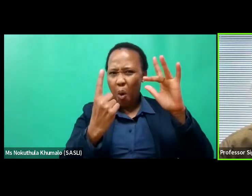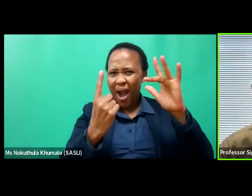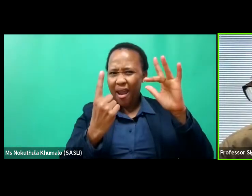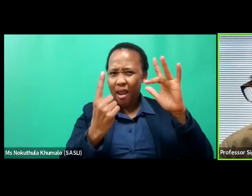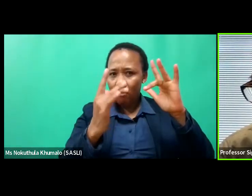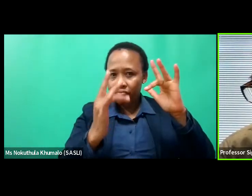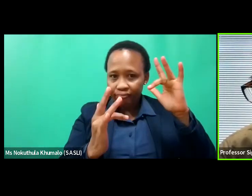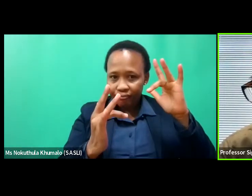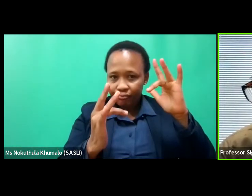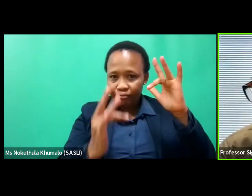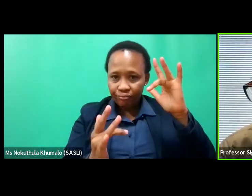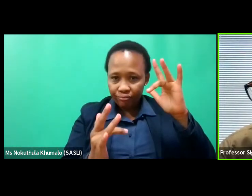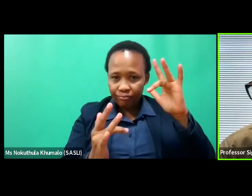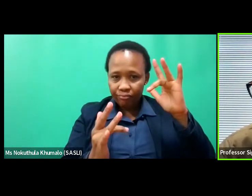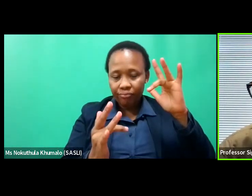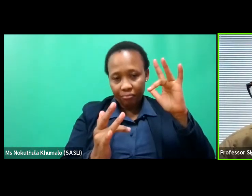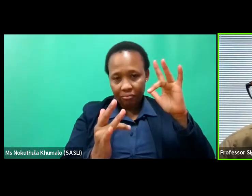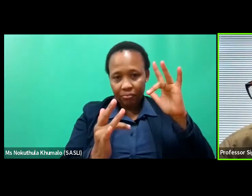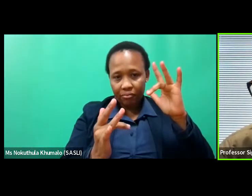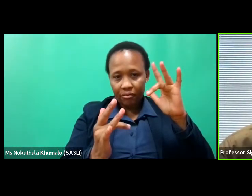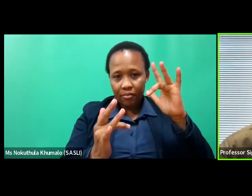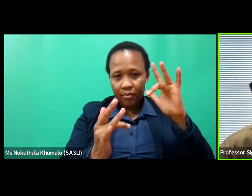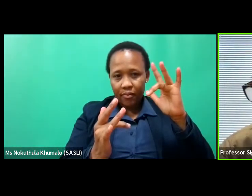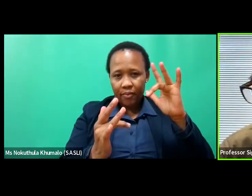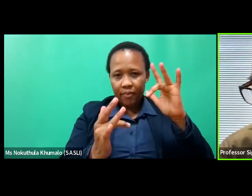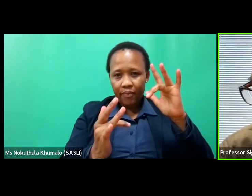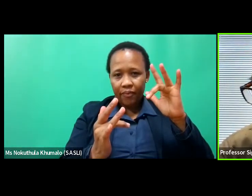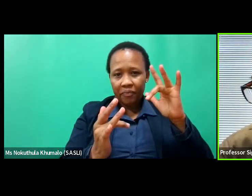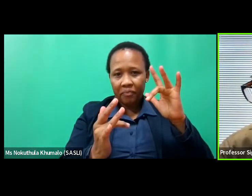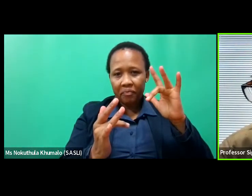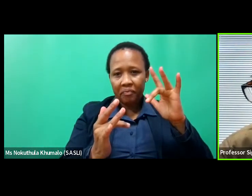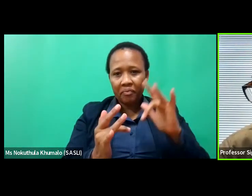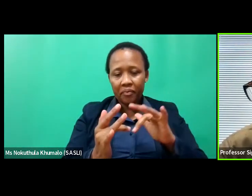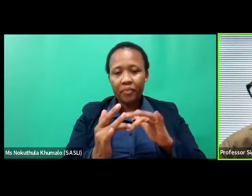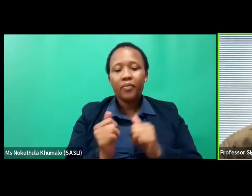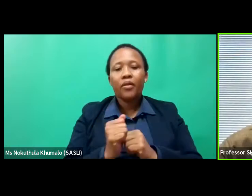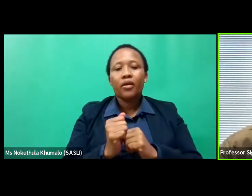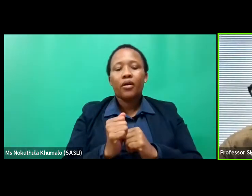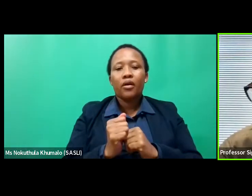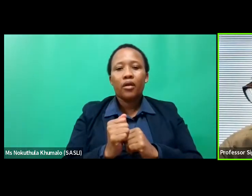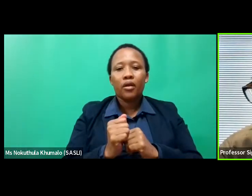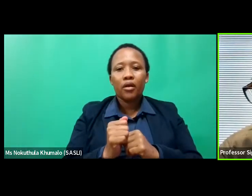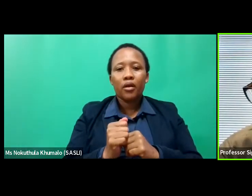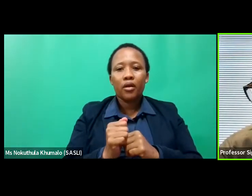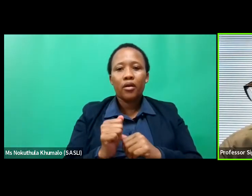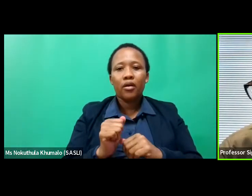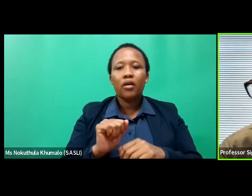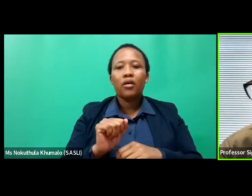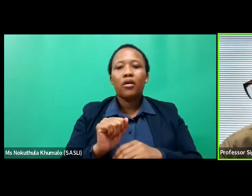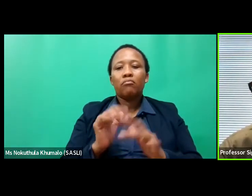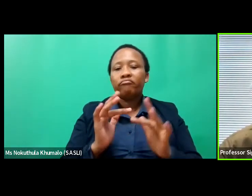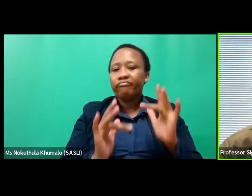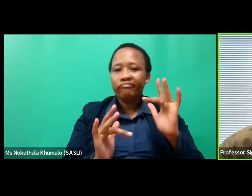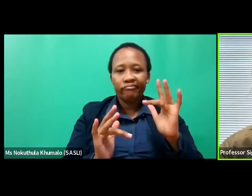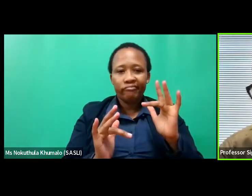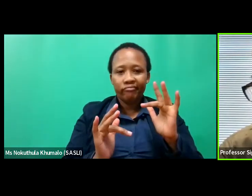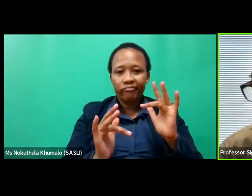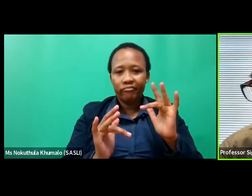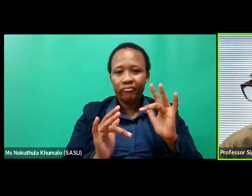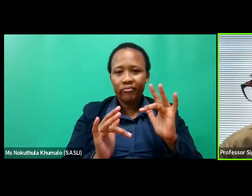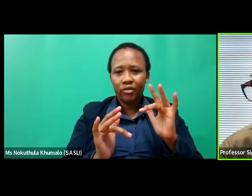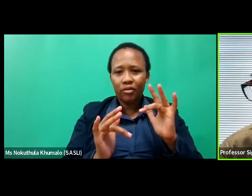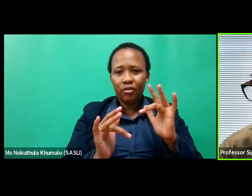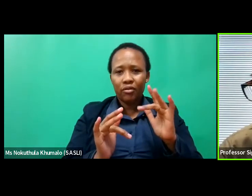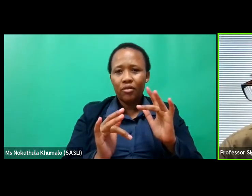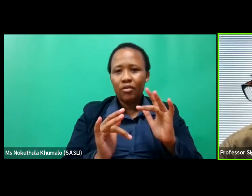behaviors and success measures. Yet it may well undermine the health, behaviors and success measures of the social, cultural,